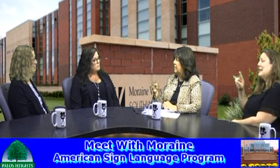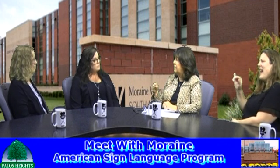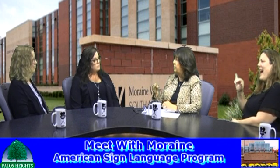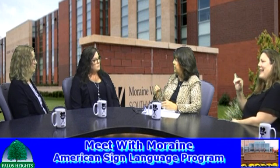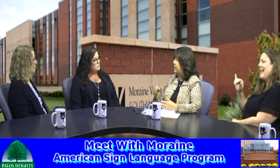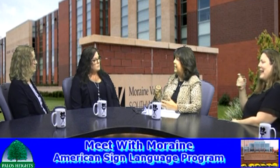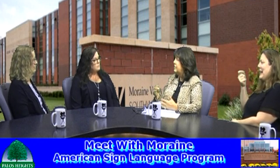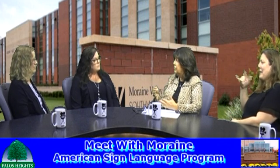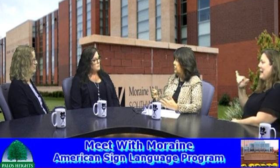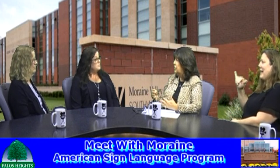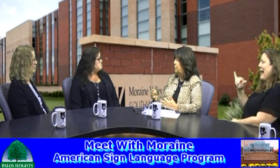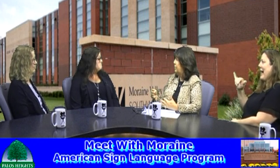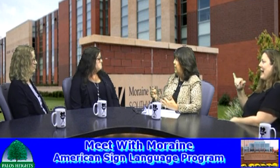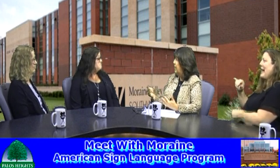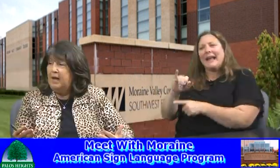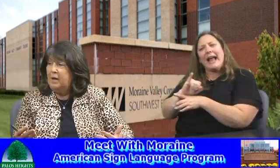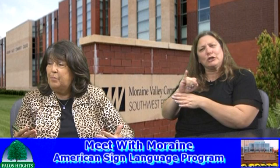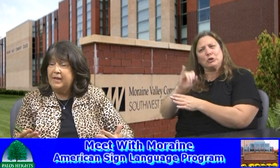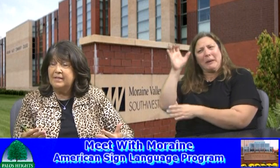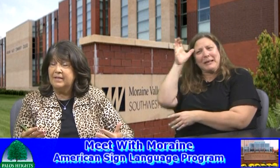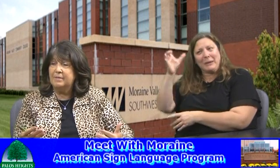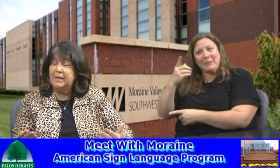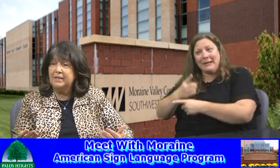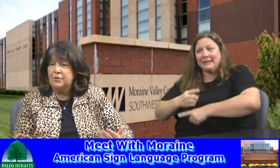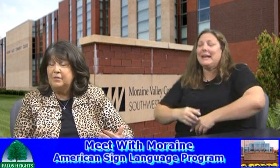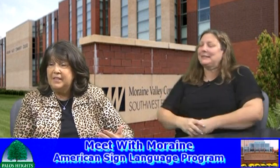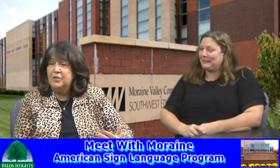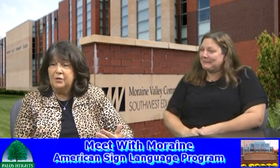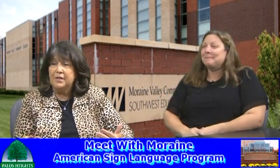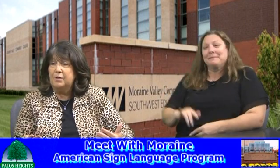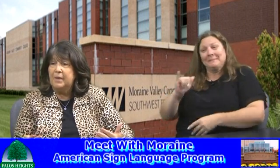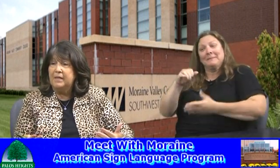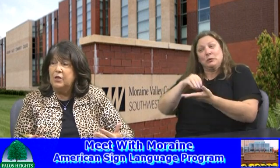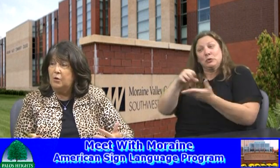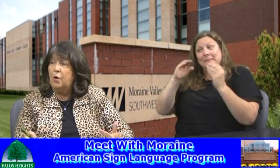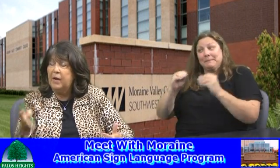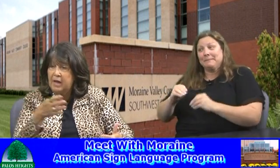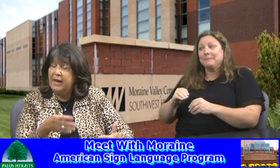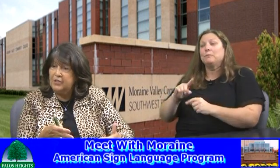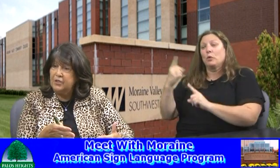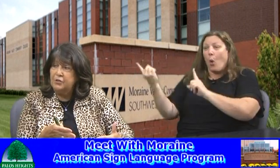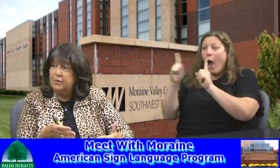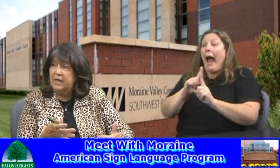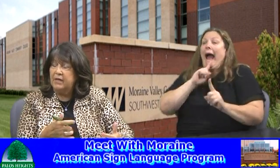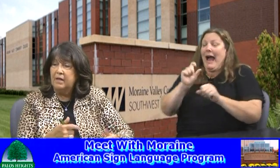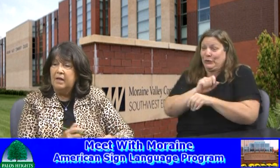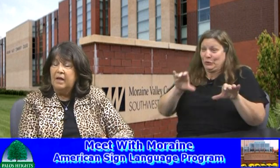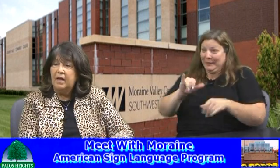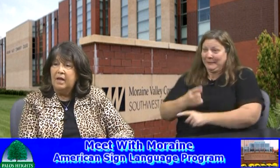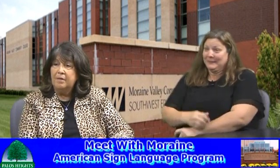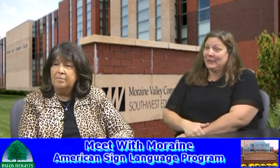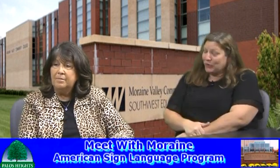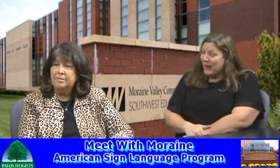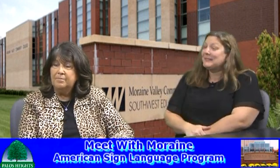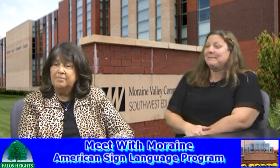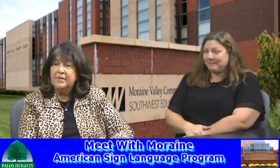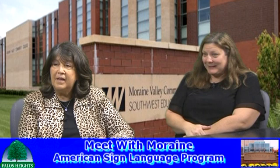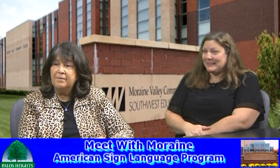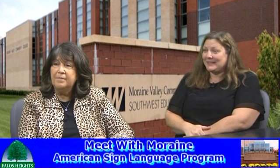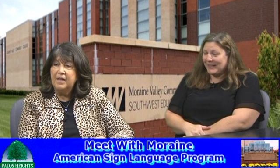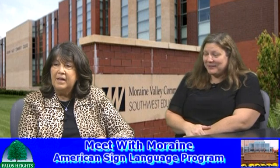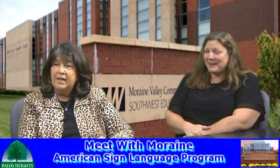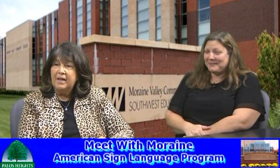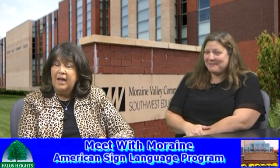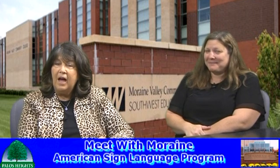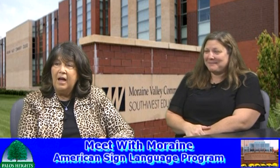a little bit of an internship practice, like being a student teacher a little bit, going out and actually doing it. Correct. Yes.